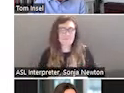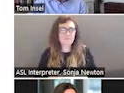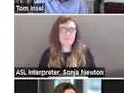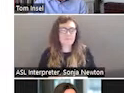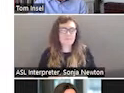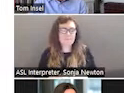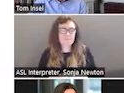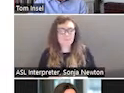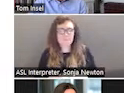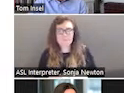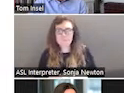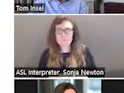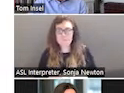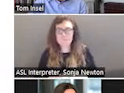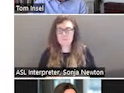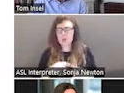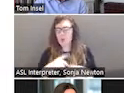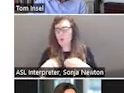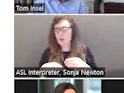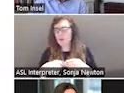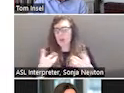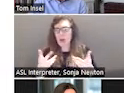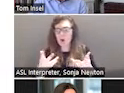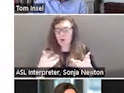And what's available when you get